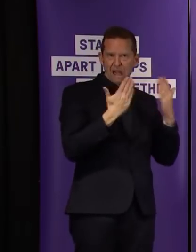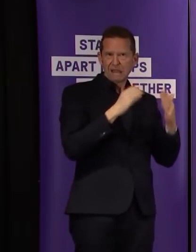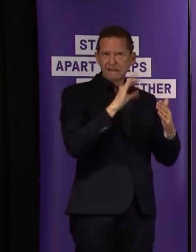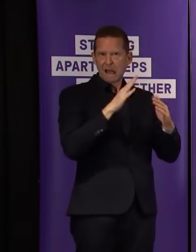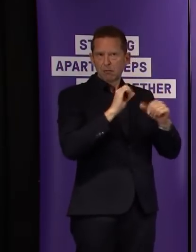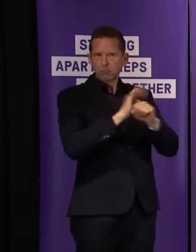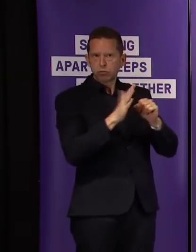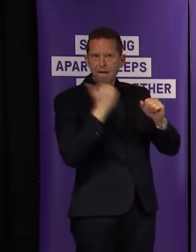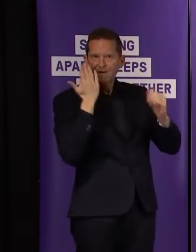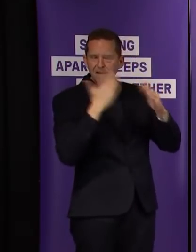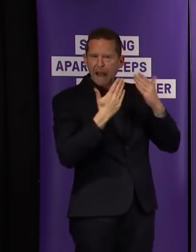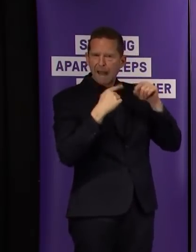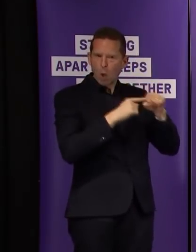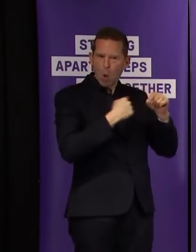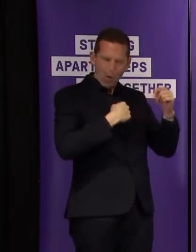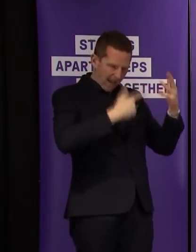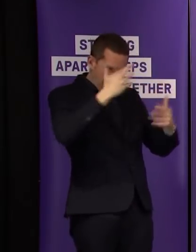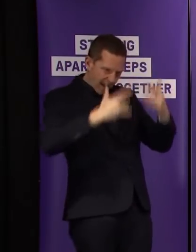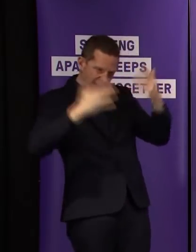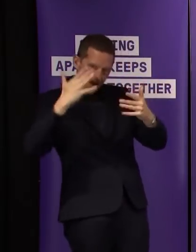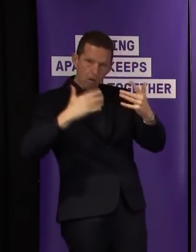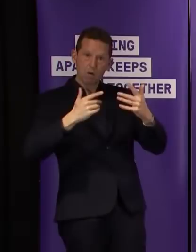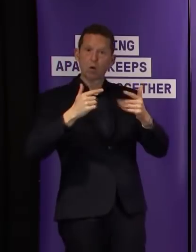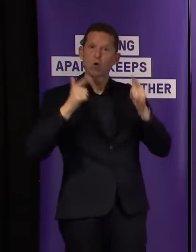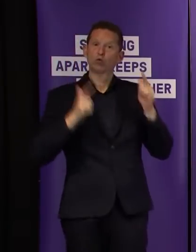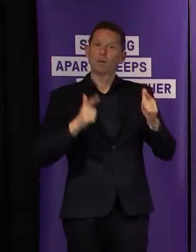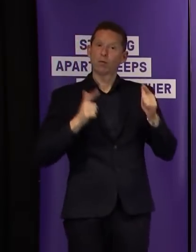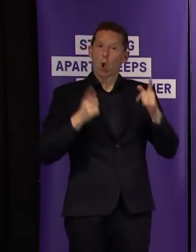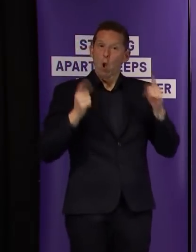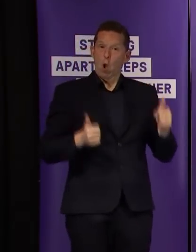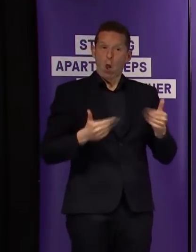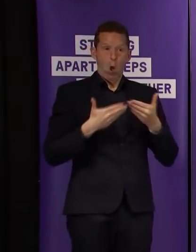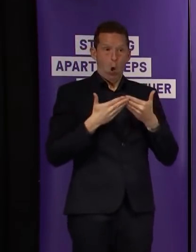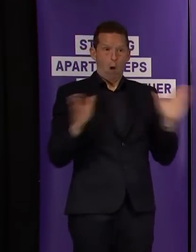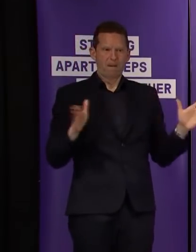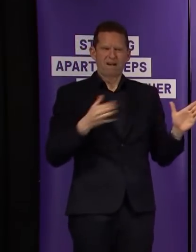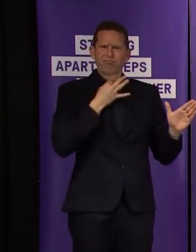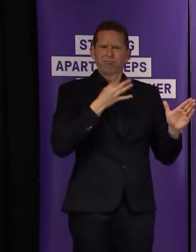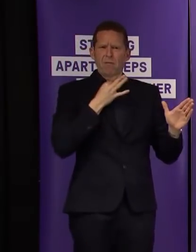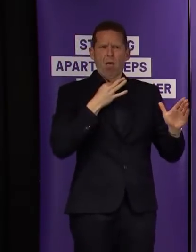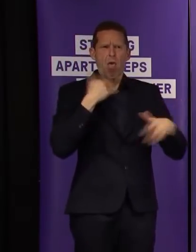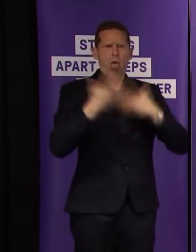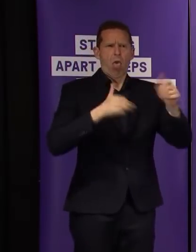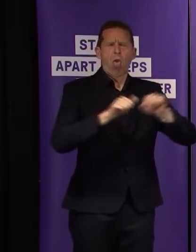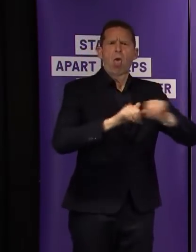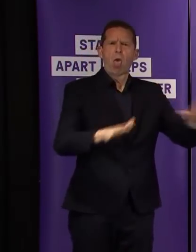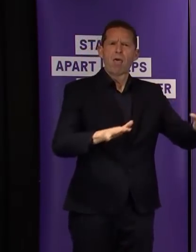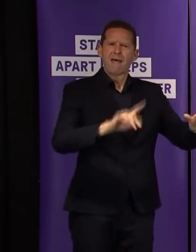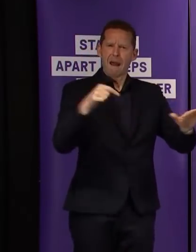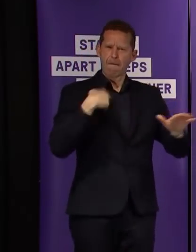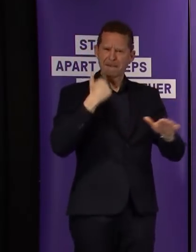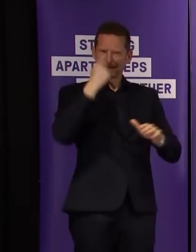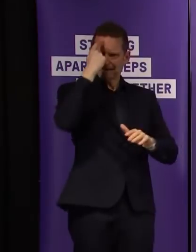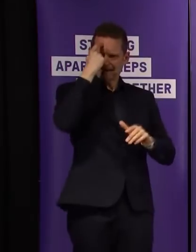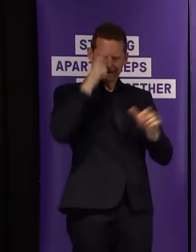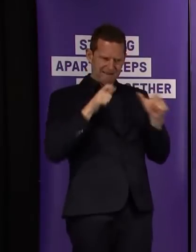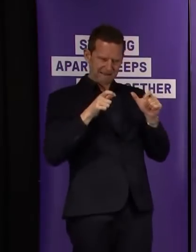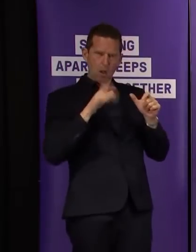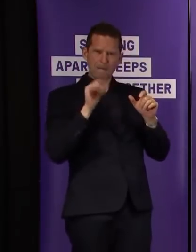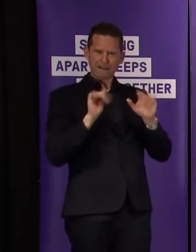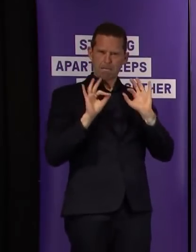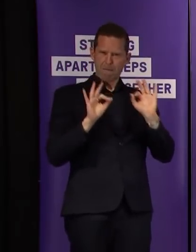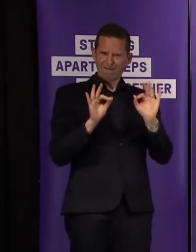that if we relax too early, we risk a loss of control and needing another lockdown. We need to find that sweet spot between the length of